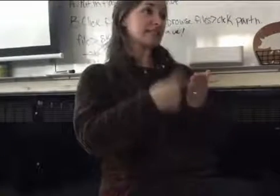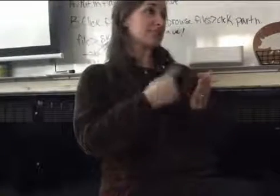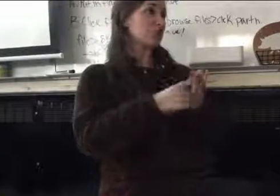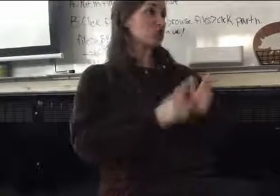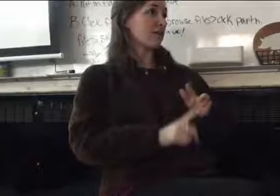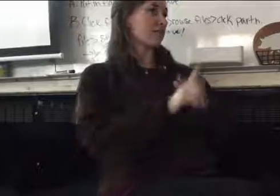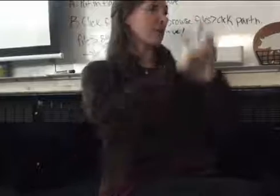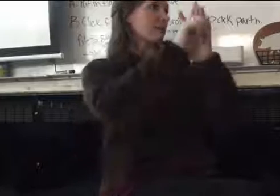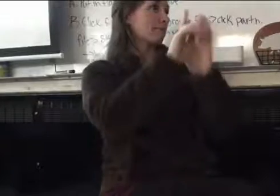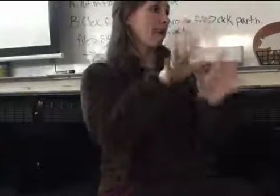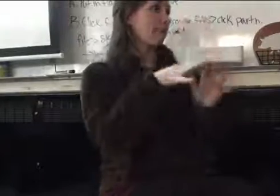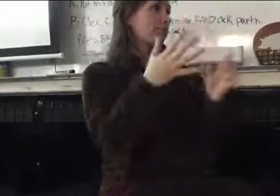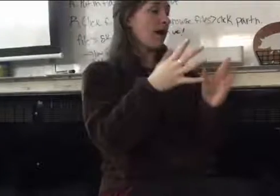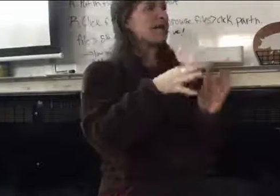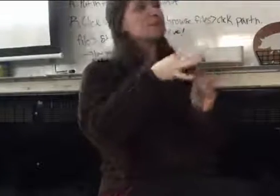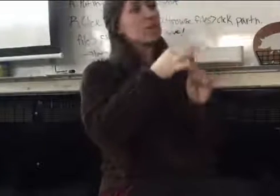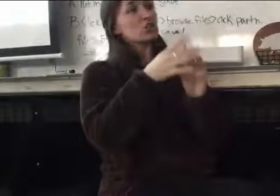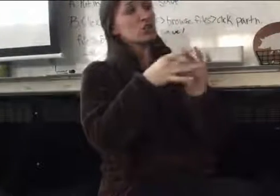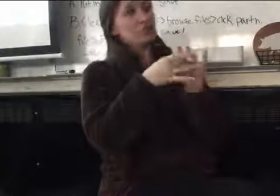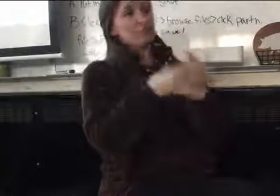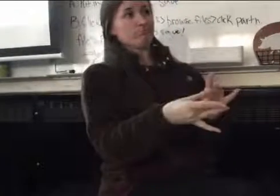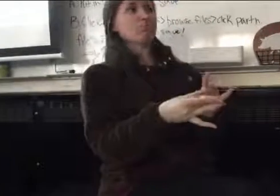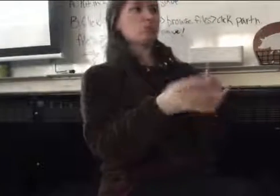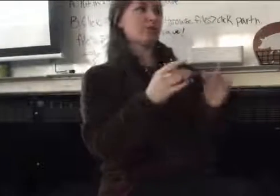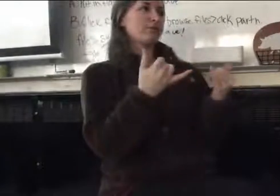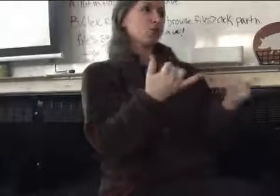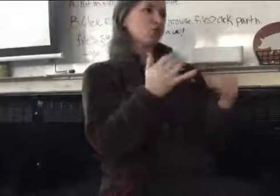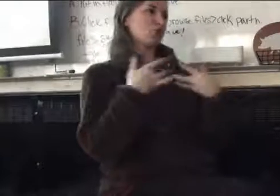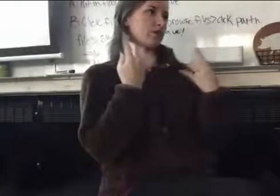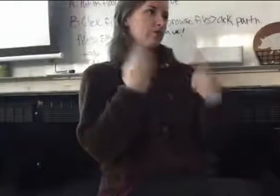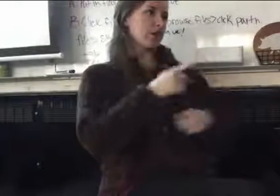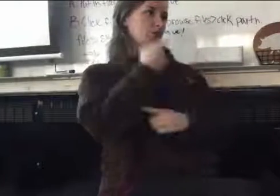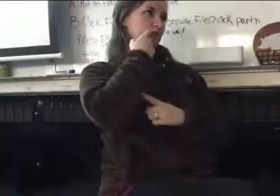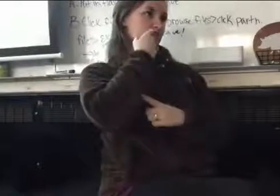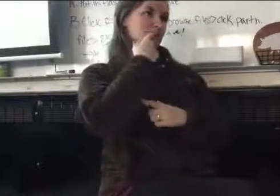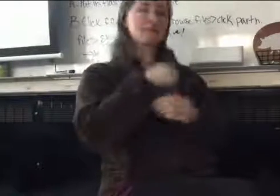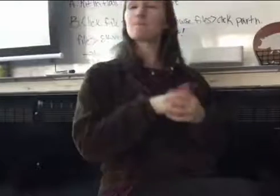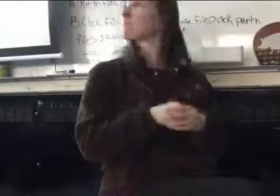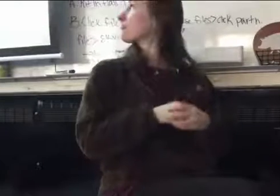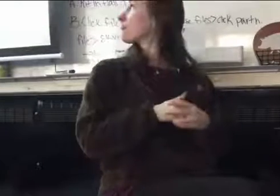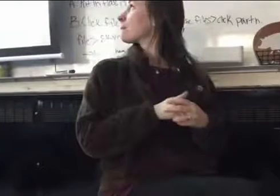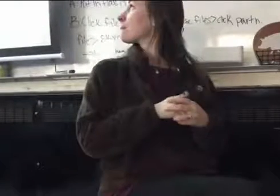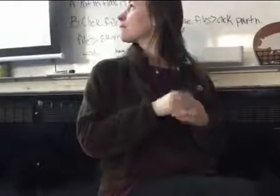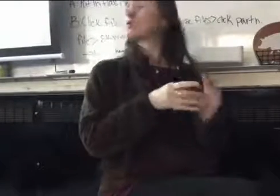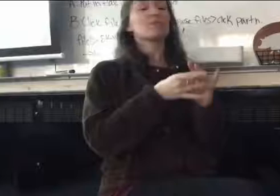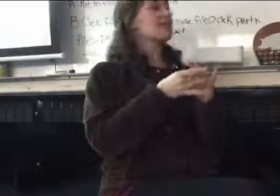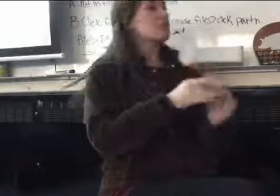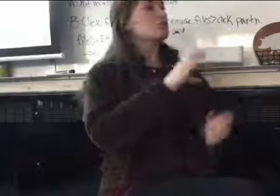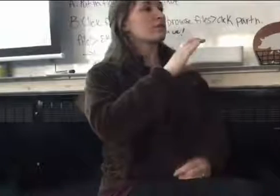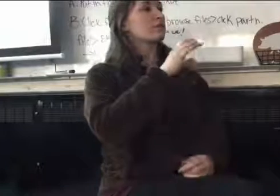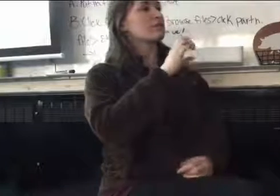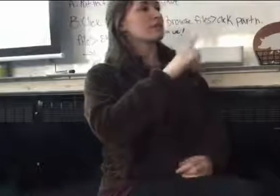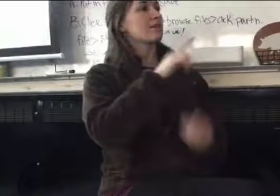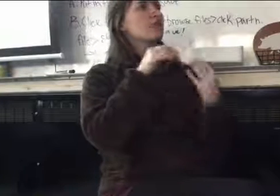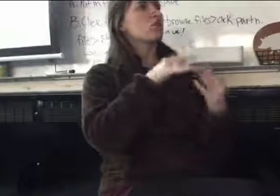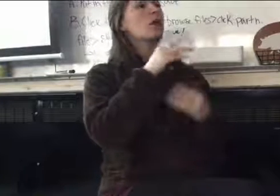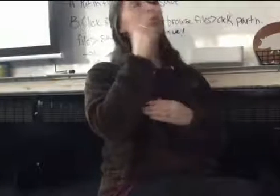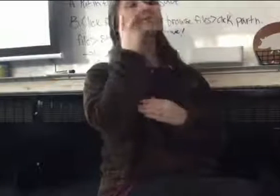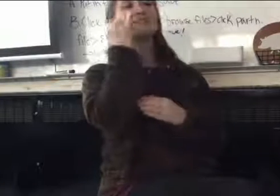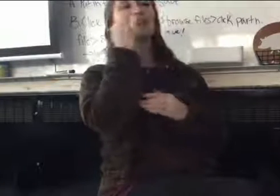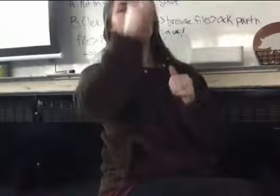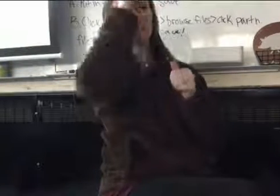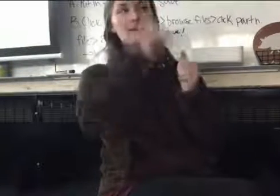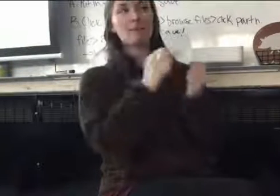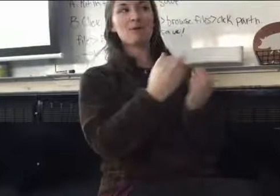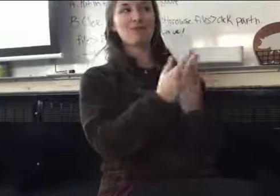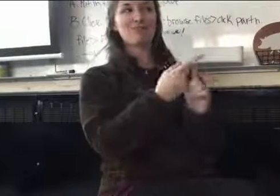and especially with current events in the last couple of years. Now, in terms of the Civil War, we're going to see if you guys remember something from your assignment